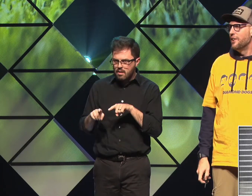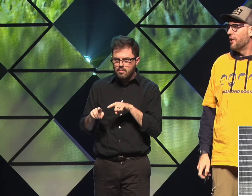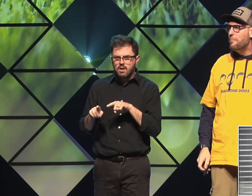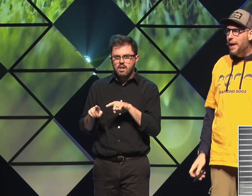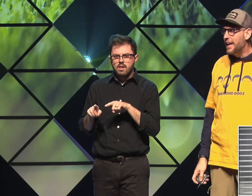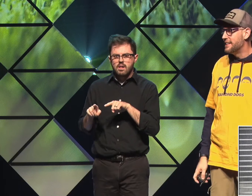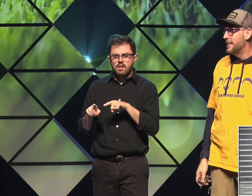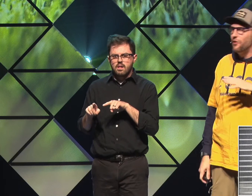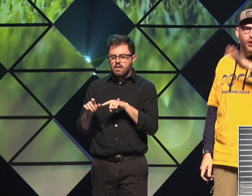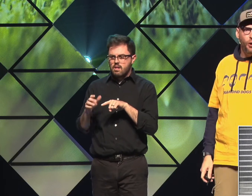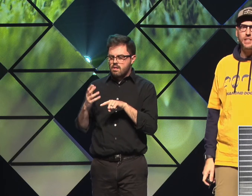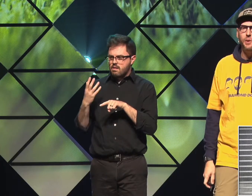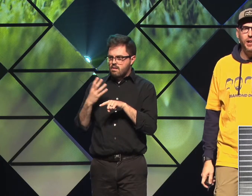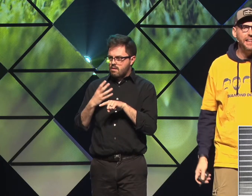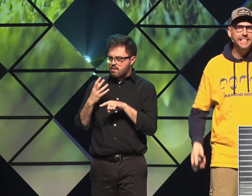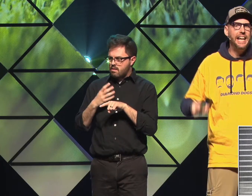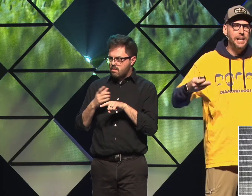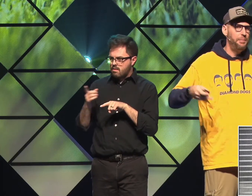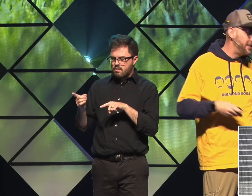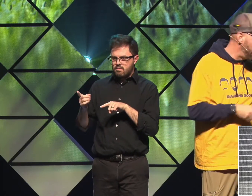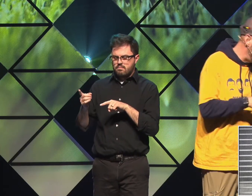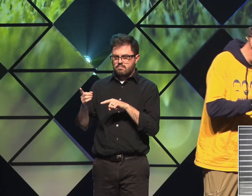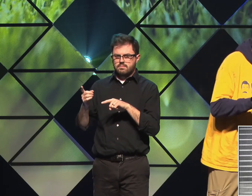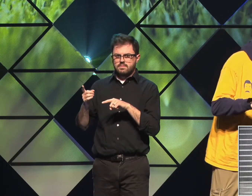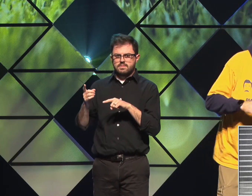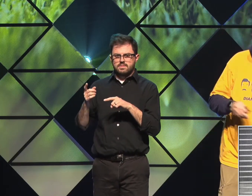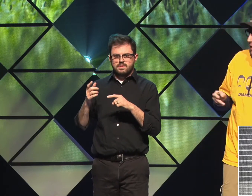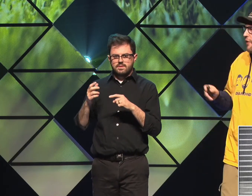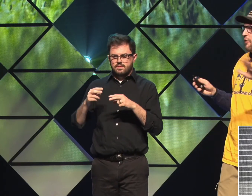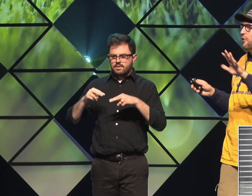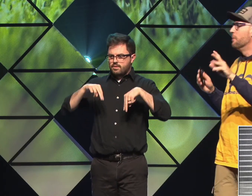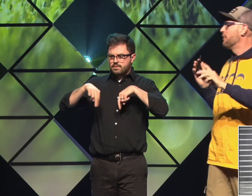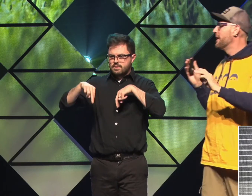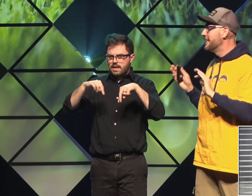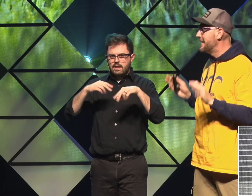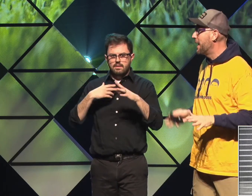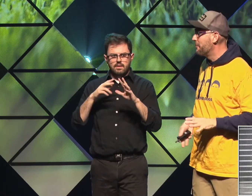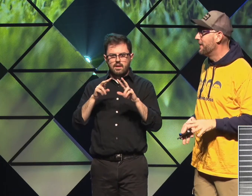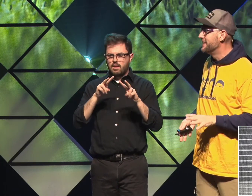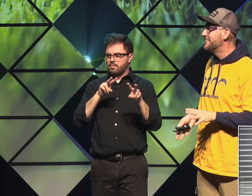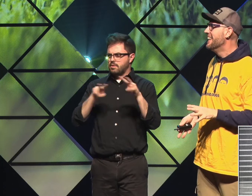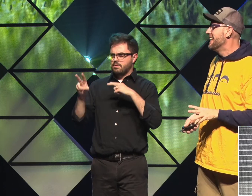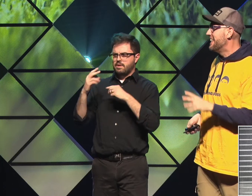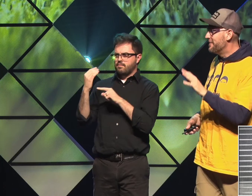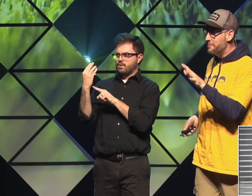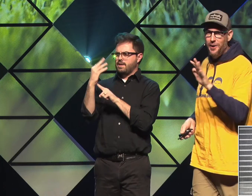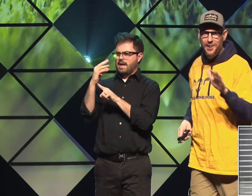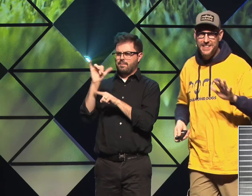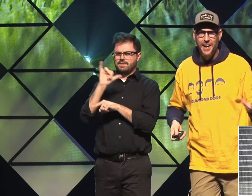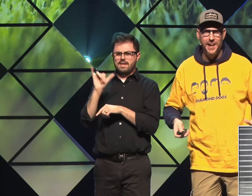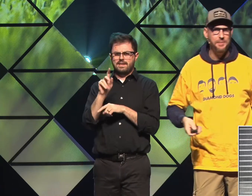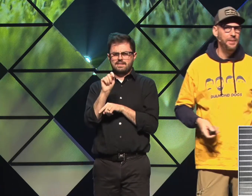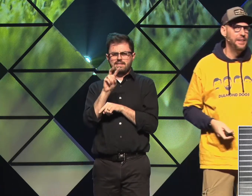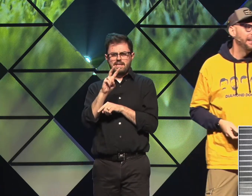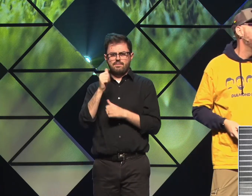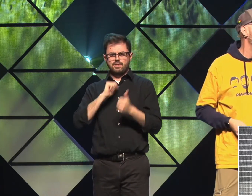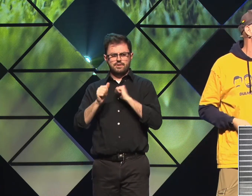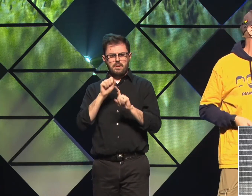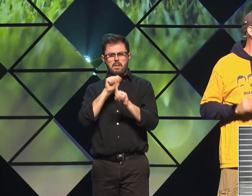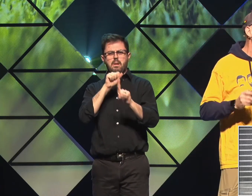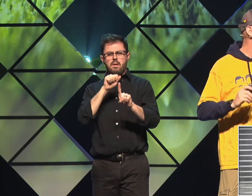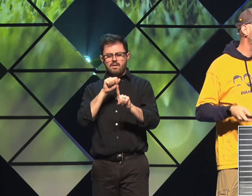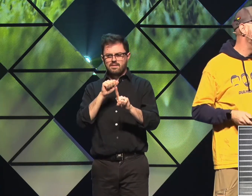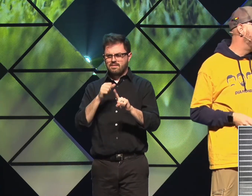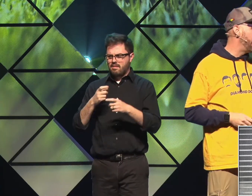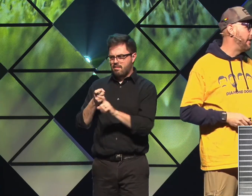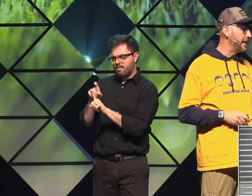on? They're amazed. They don't know what's going on. They stand up, they start like looking around the room for hidden cameras, giving him a hard time. But